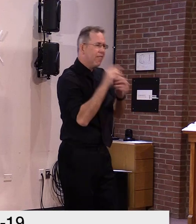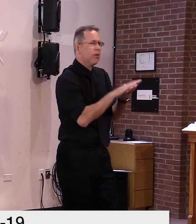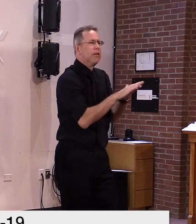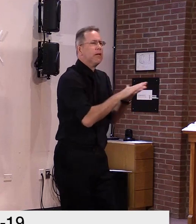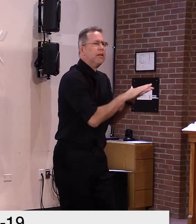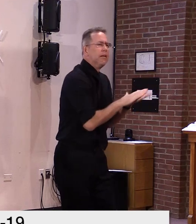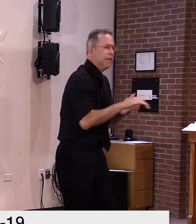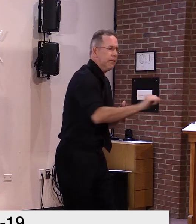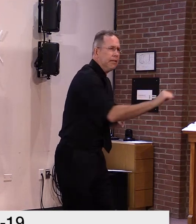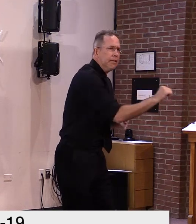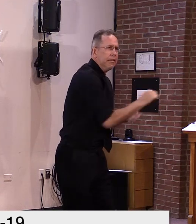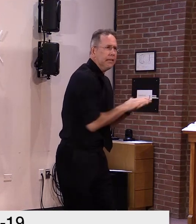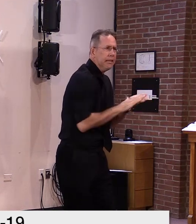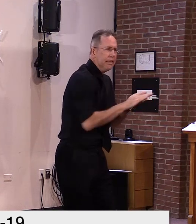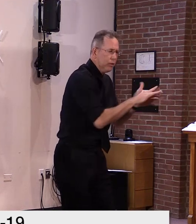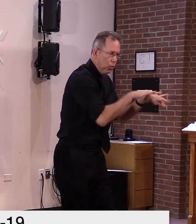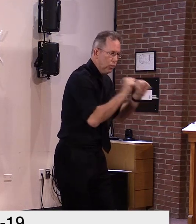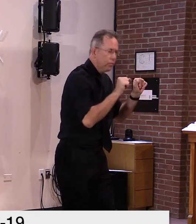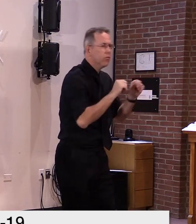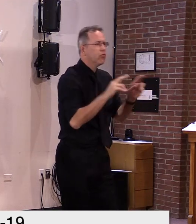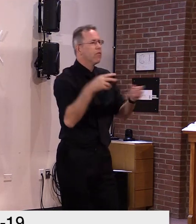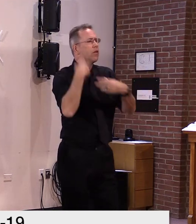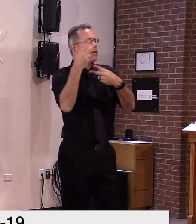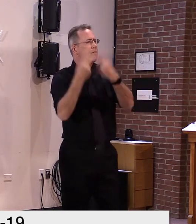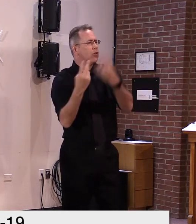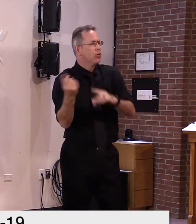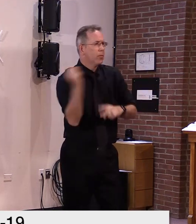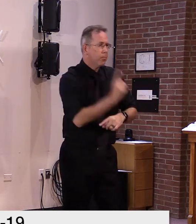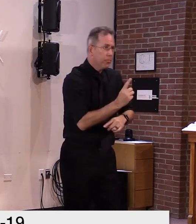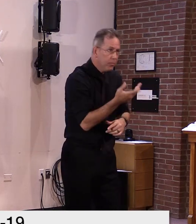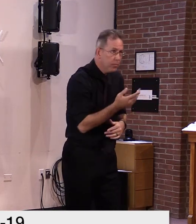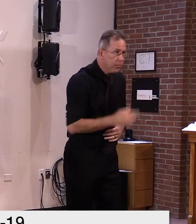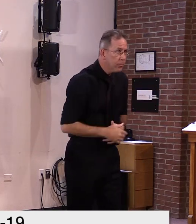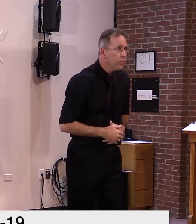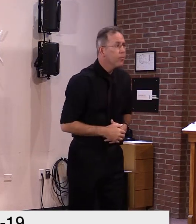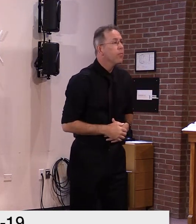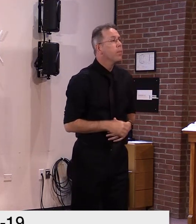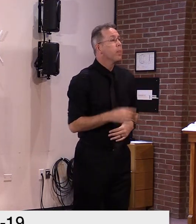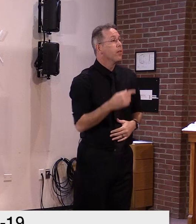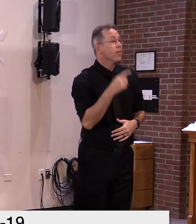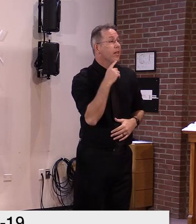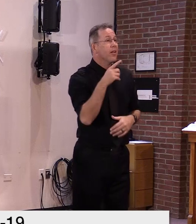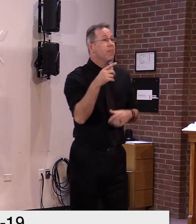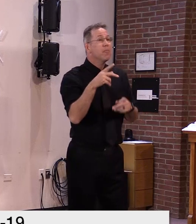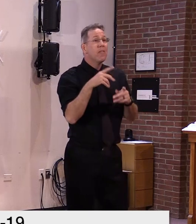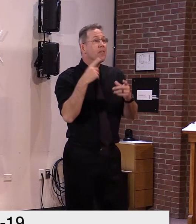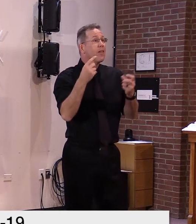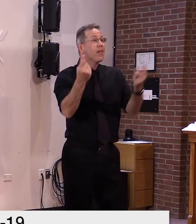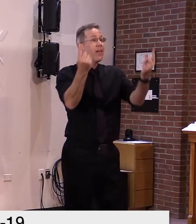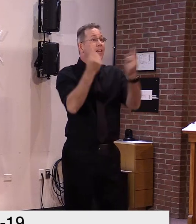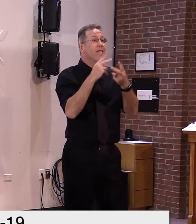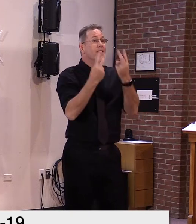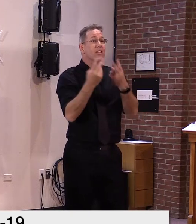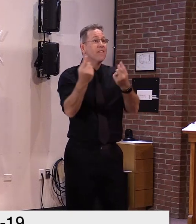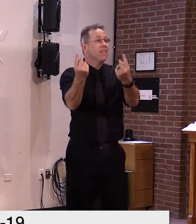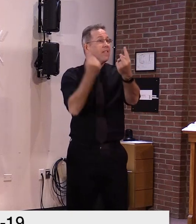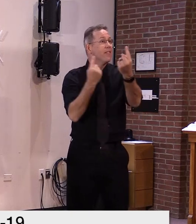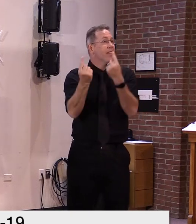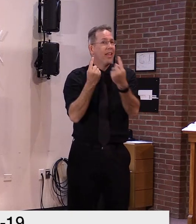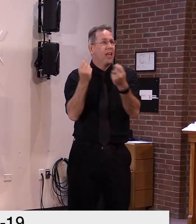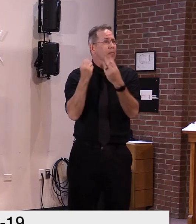that visit. They include limits on the number of visitors at any given time, that would be